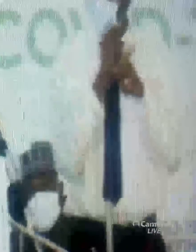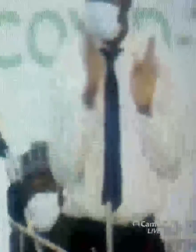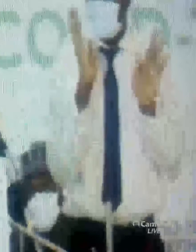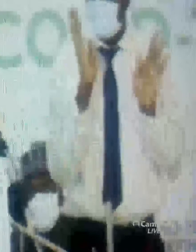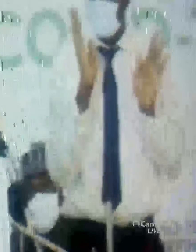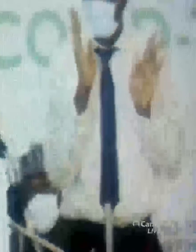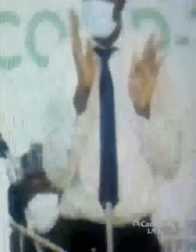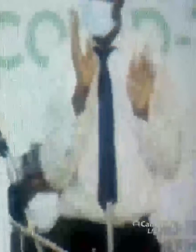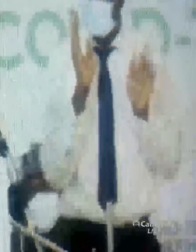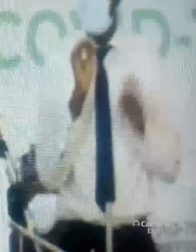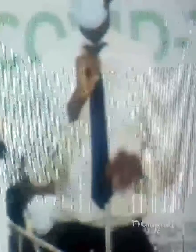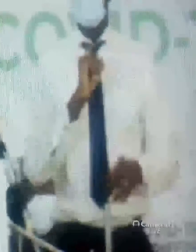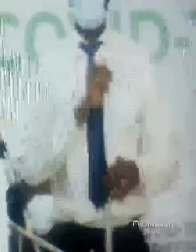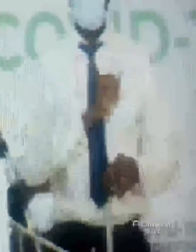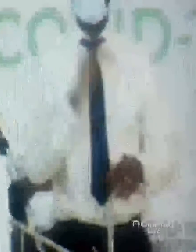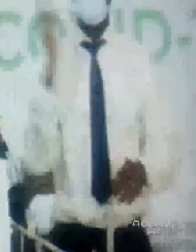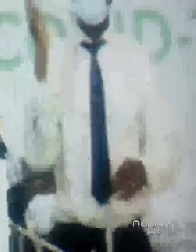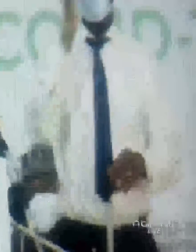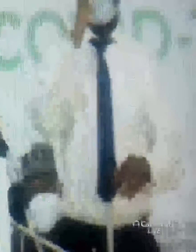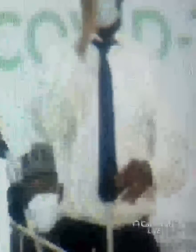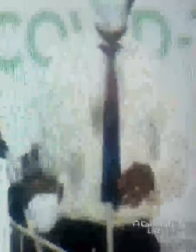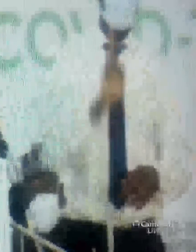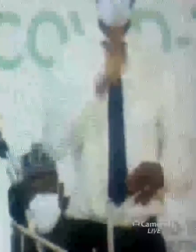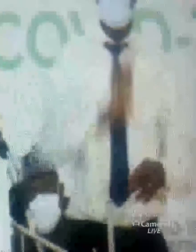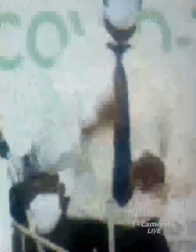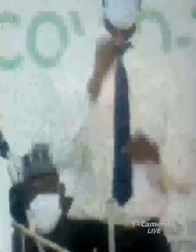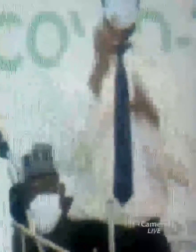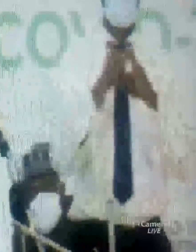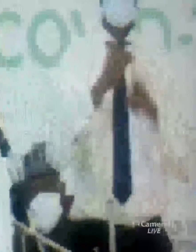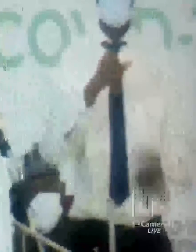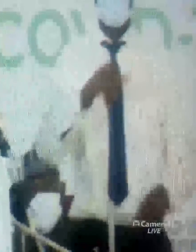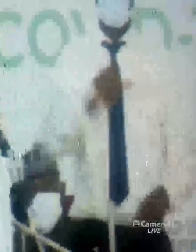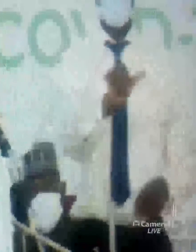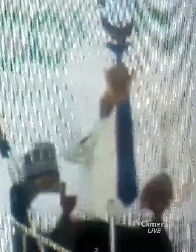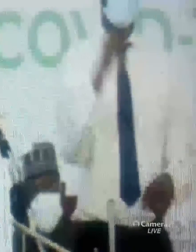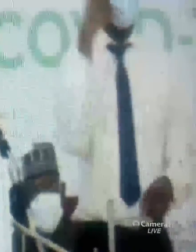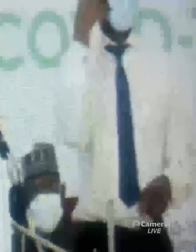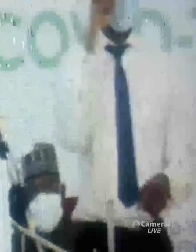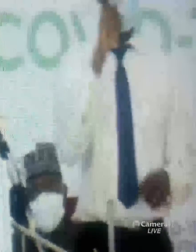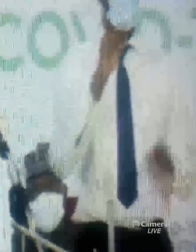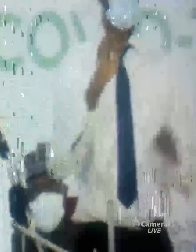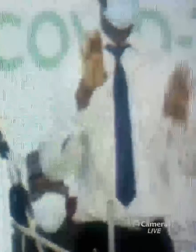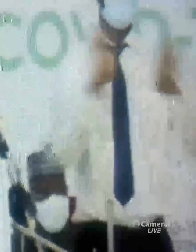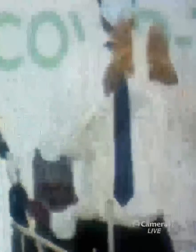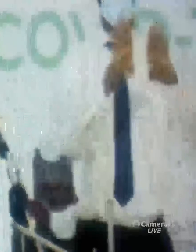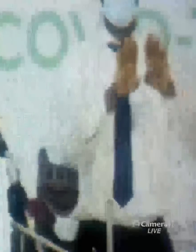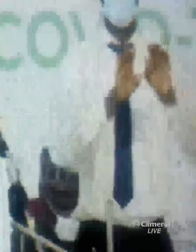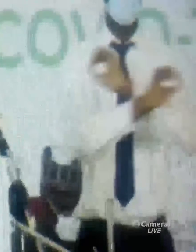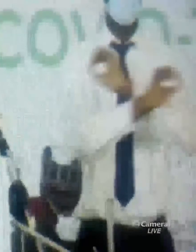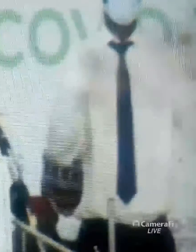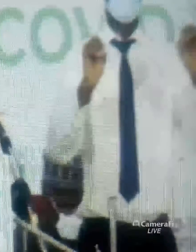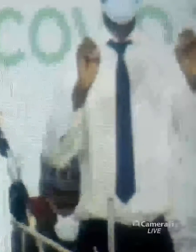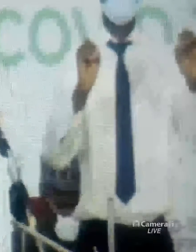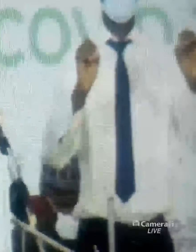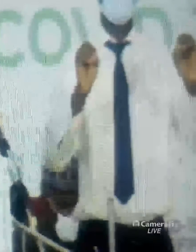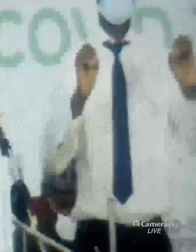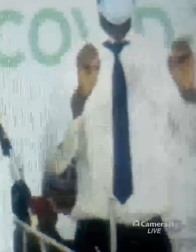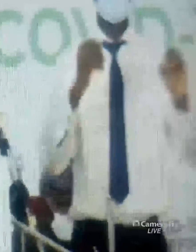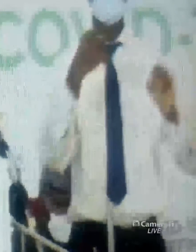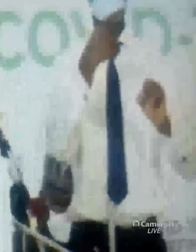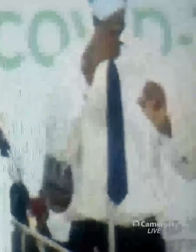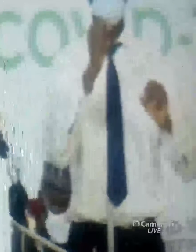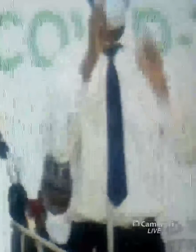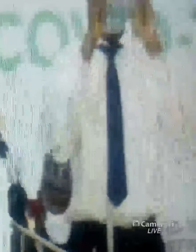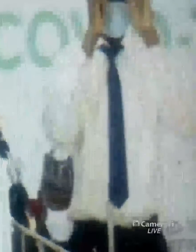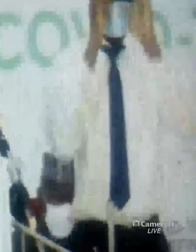but I am very sure I never used the word yet for lockdown. So the decision for